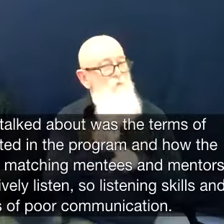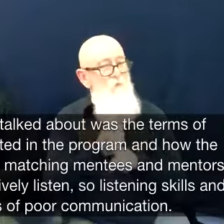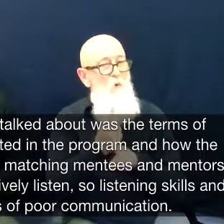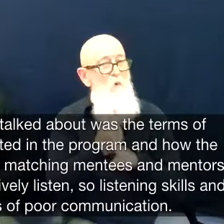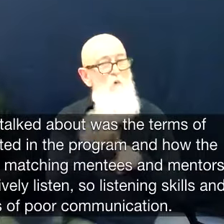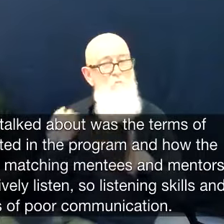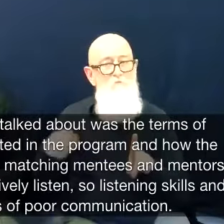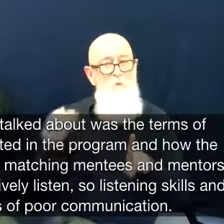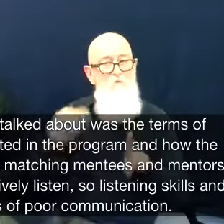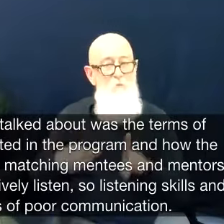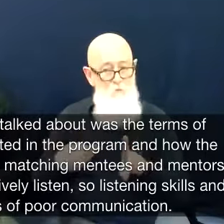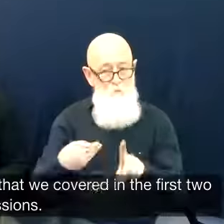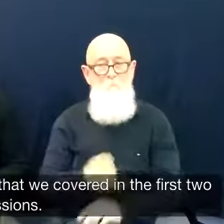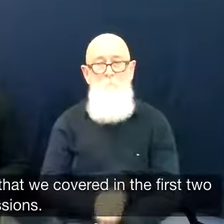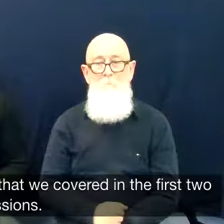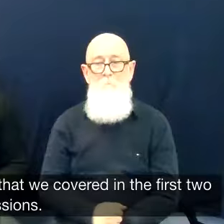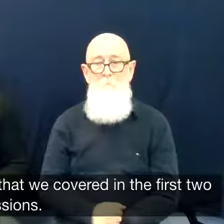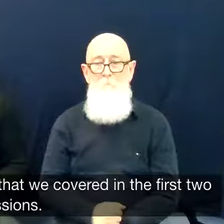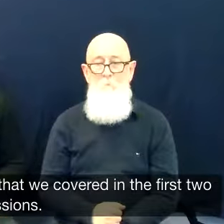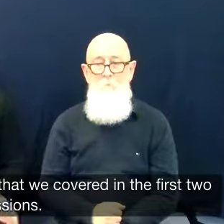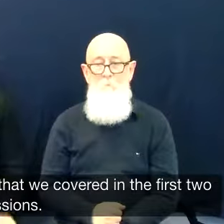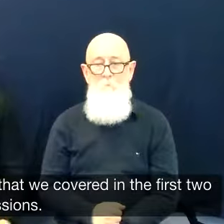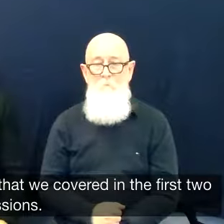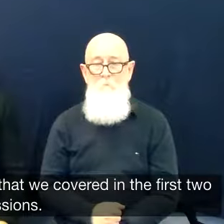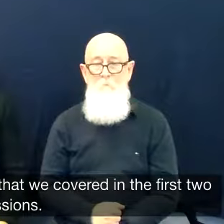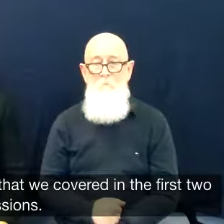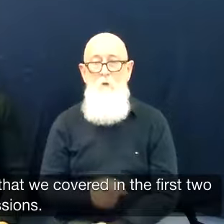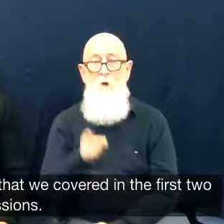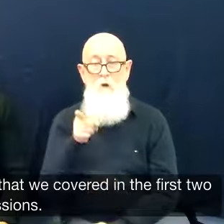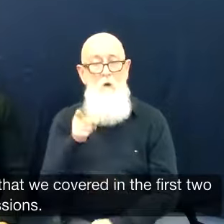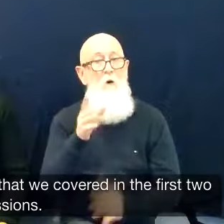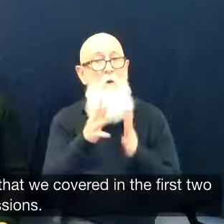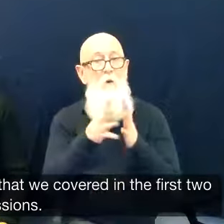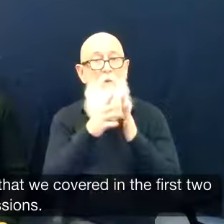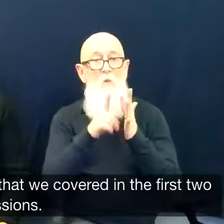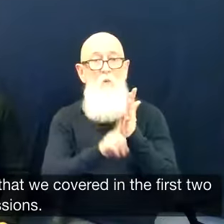sessions. David, we've just had a comment from Wilma.